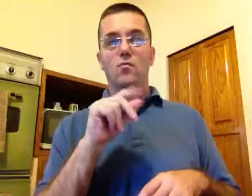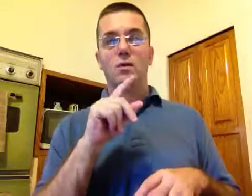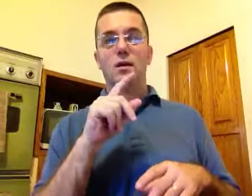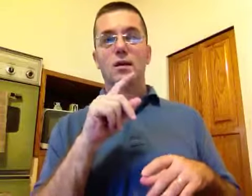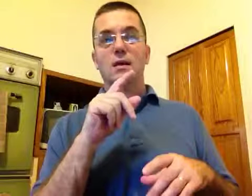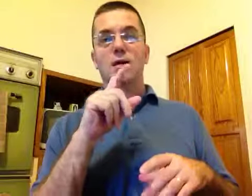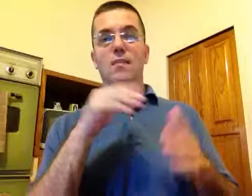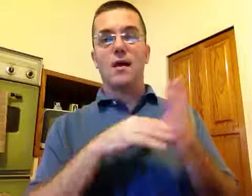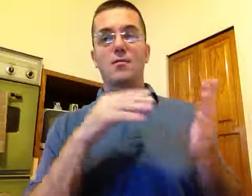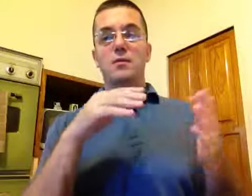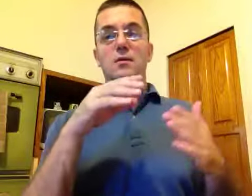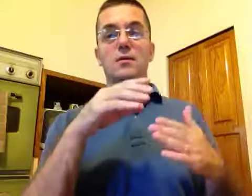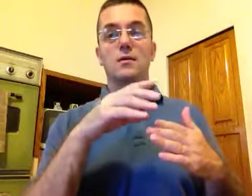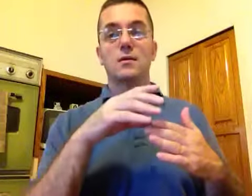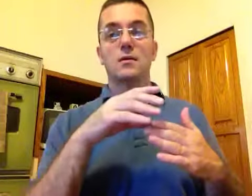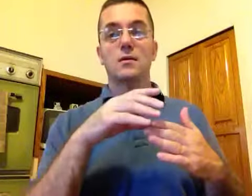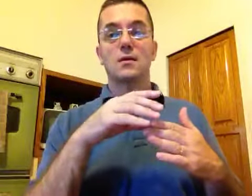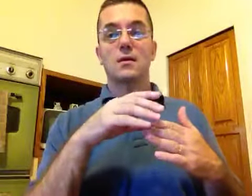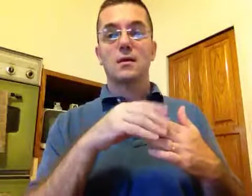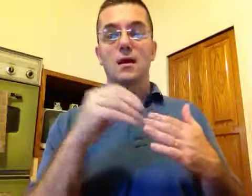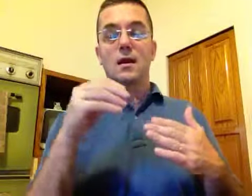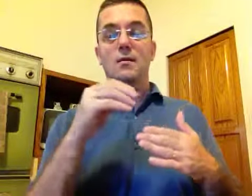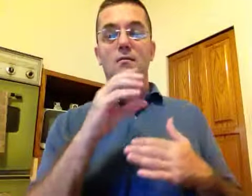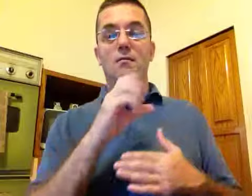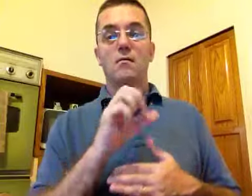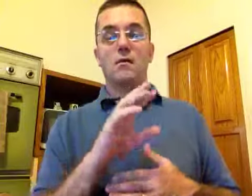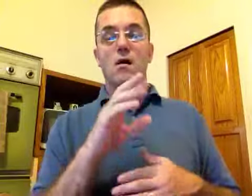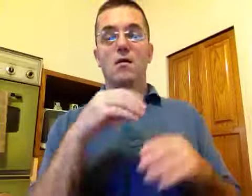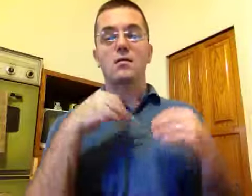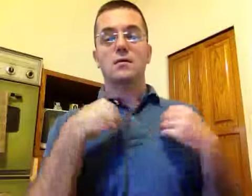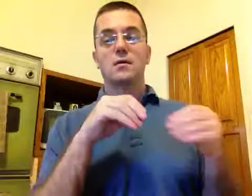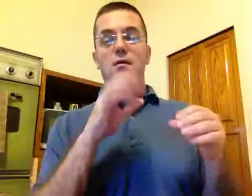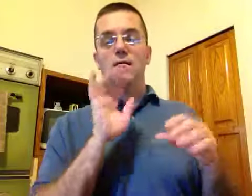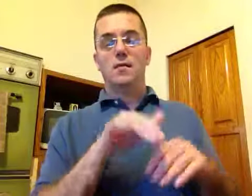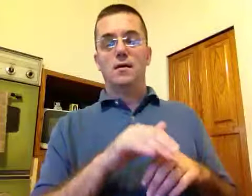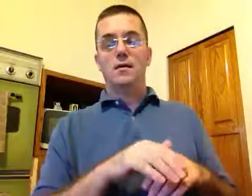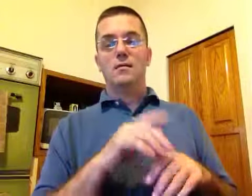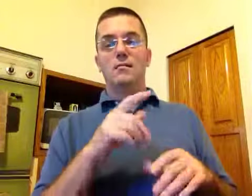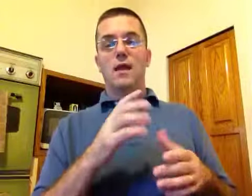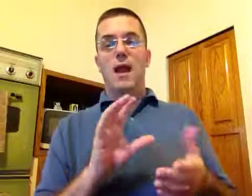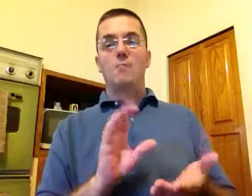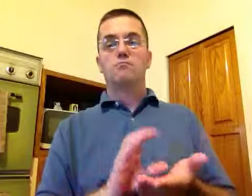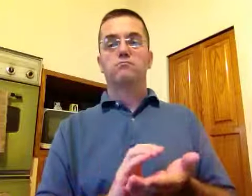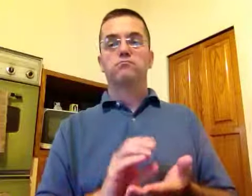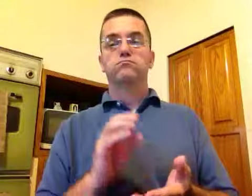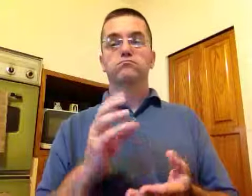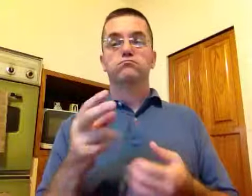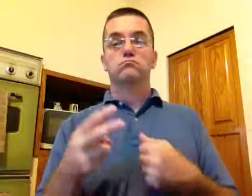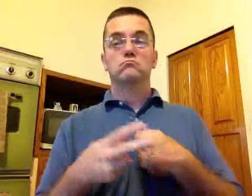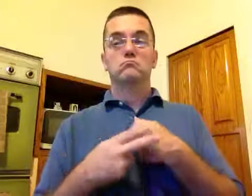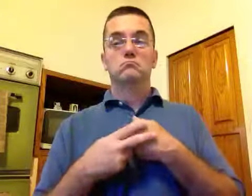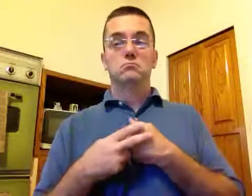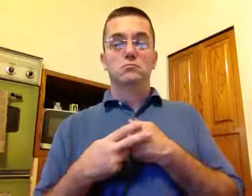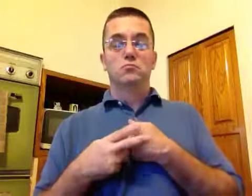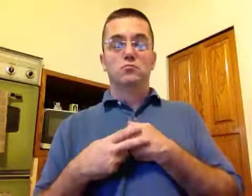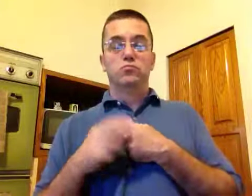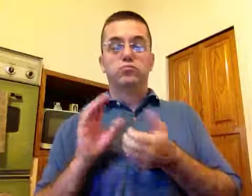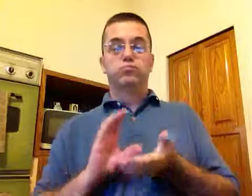money and get ourselves in a rental property and pile up cash to the top of the ceiling in the spare bedroom of the rental